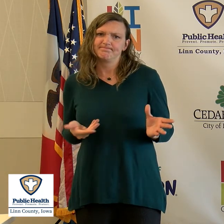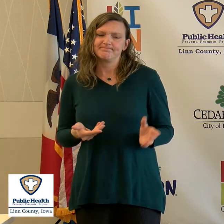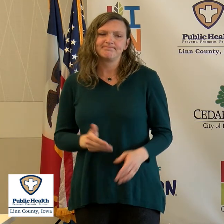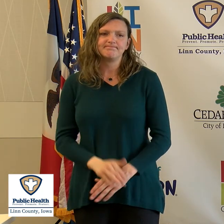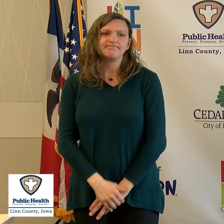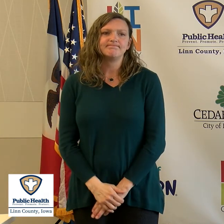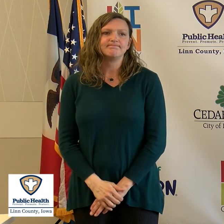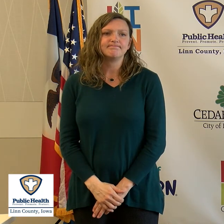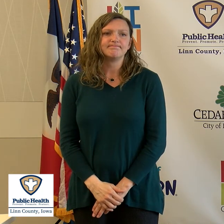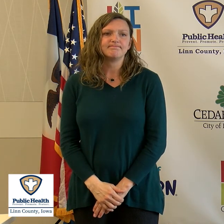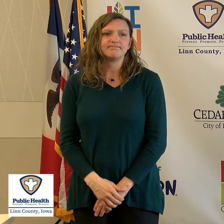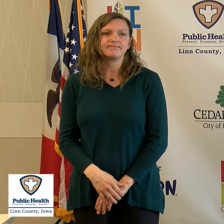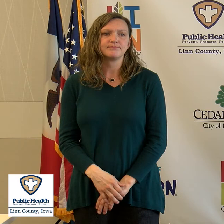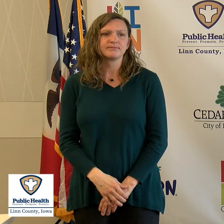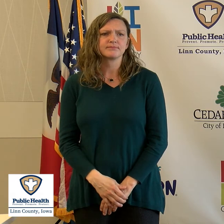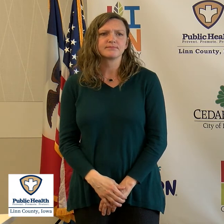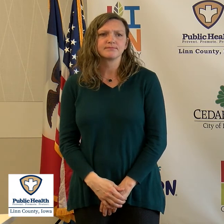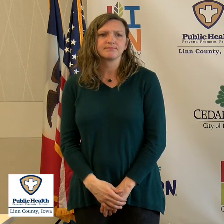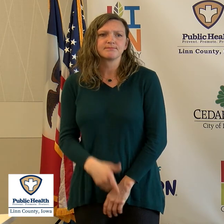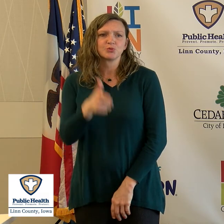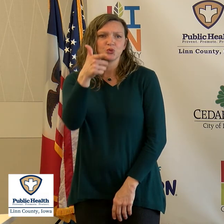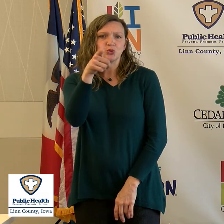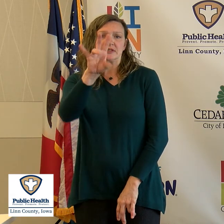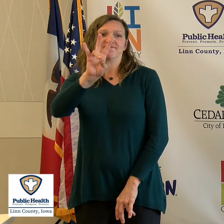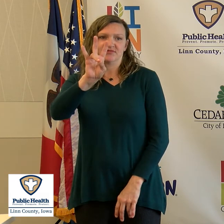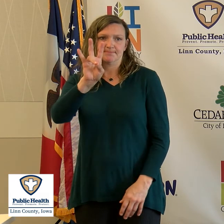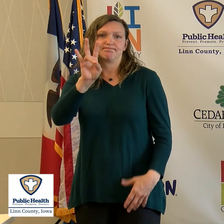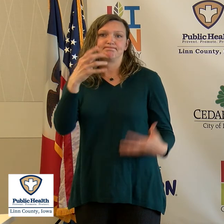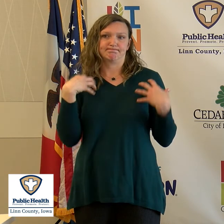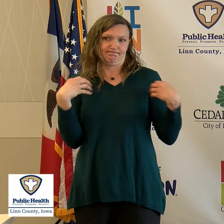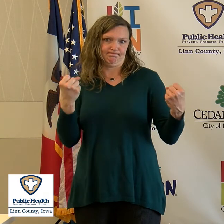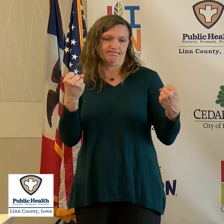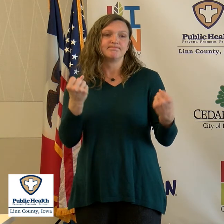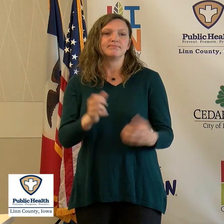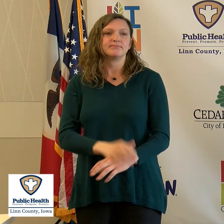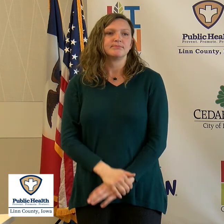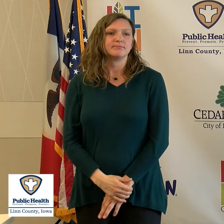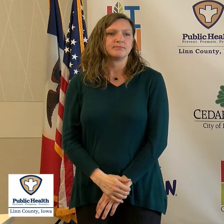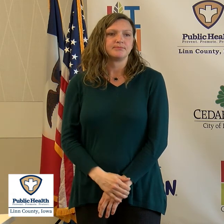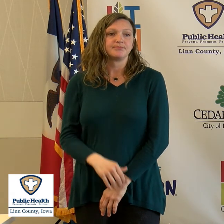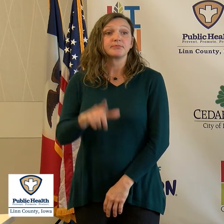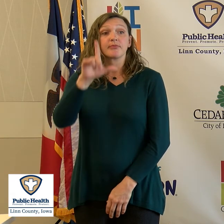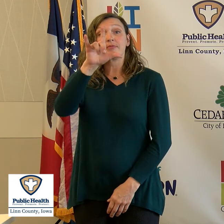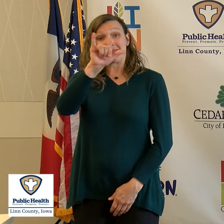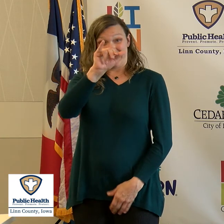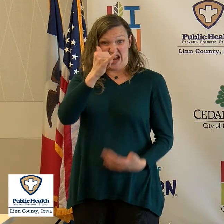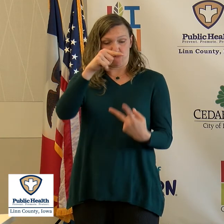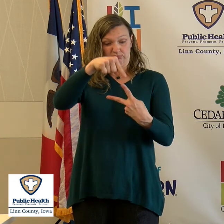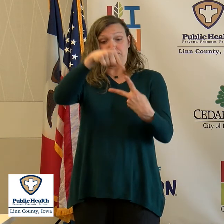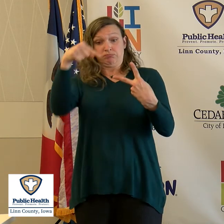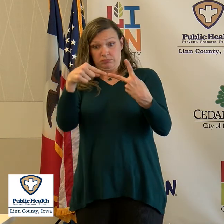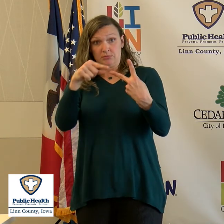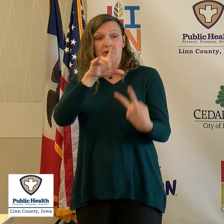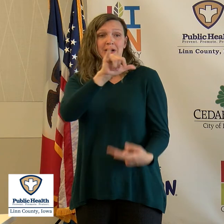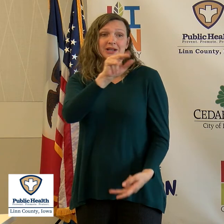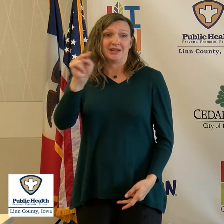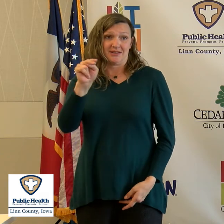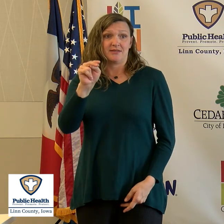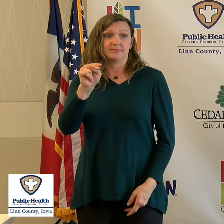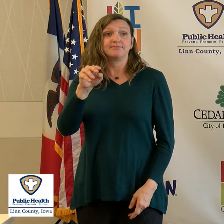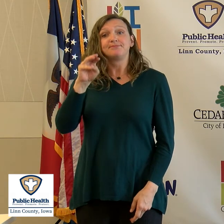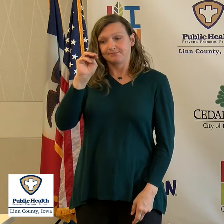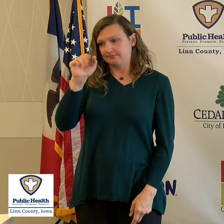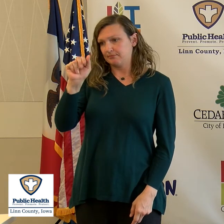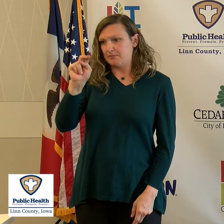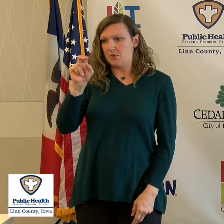recovered. Linn Manor Care Center in Marion is also experiencing an outbreak. As of